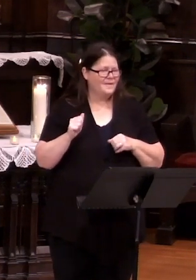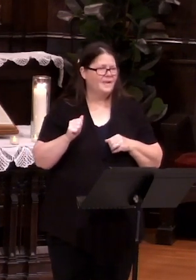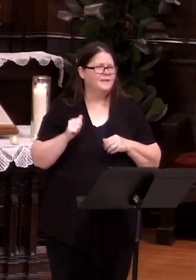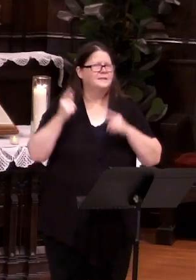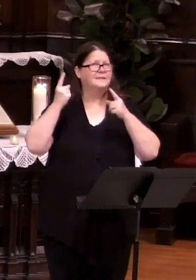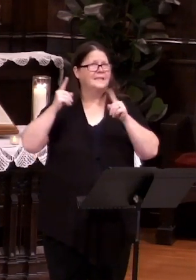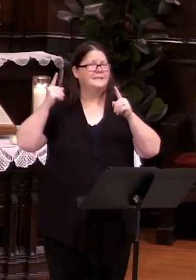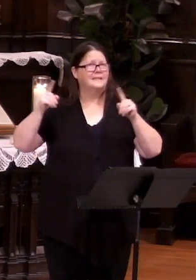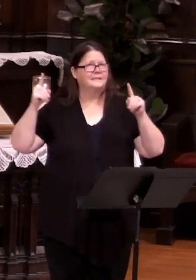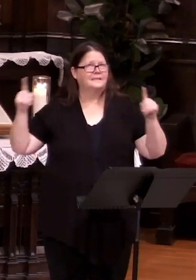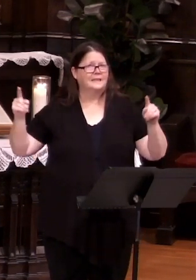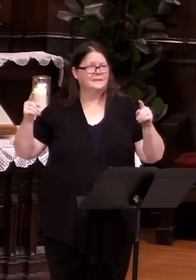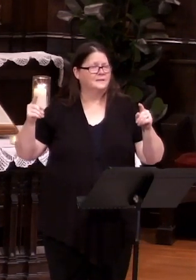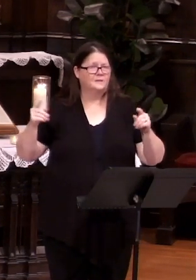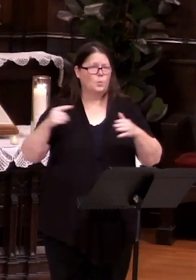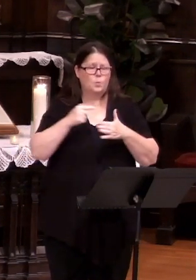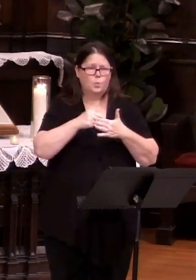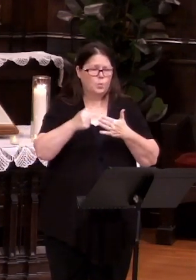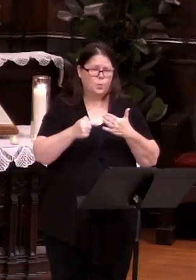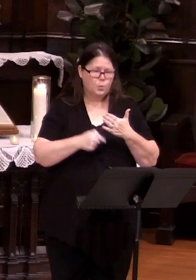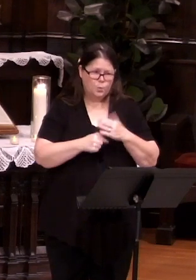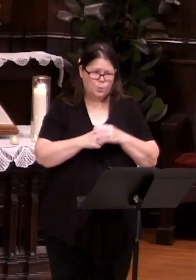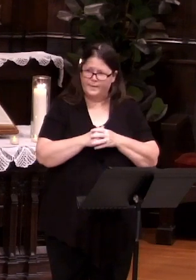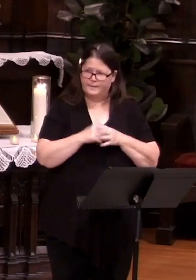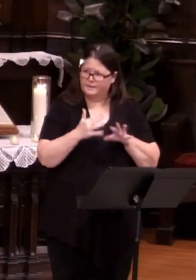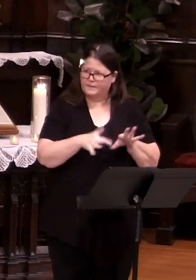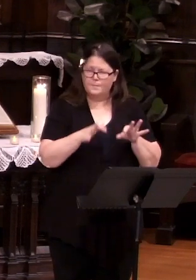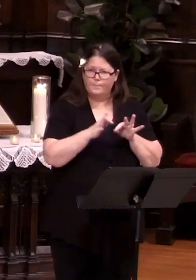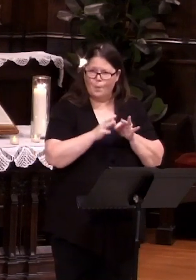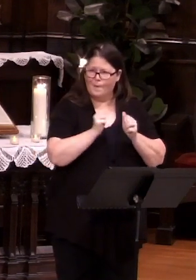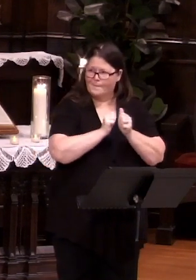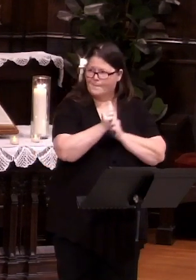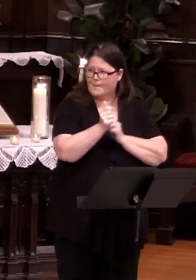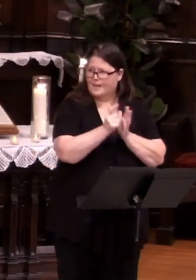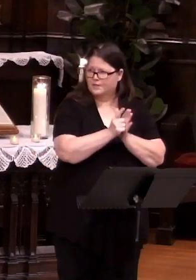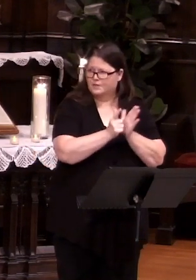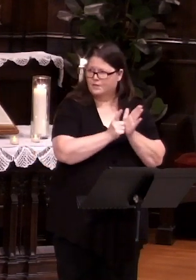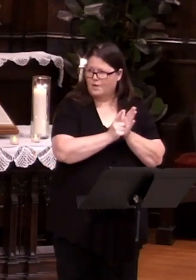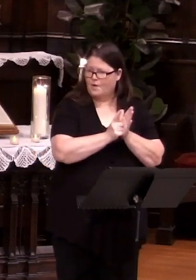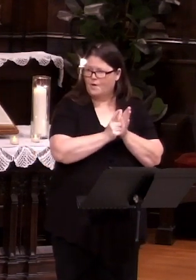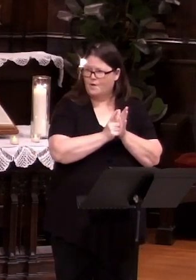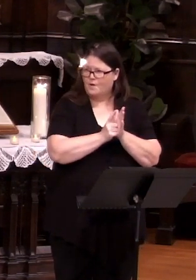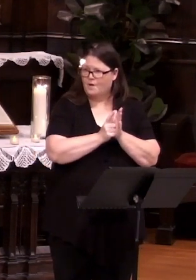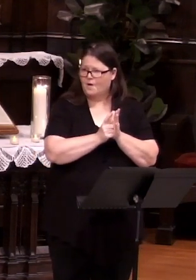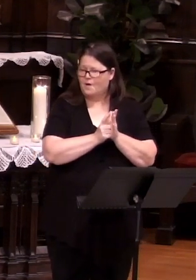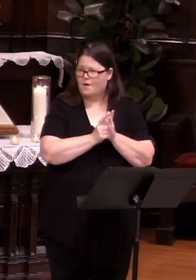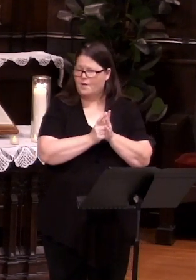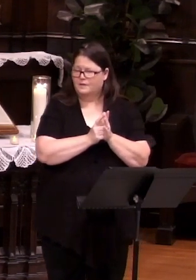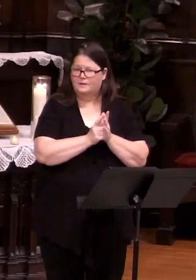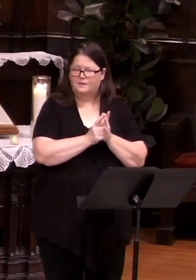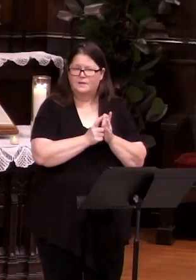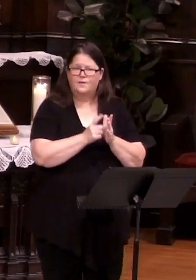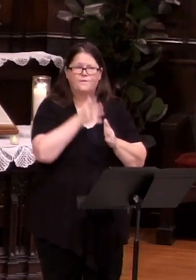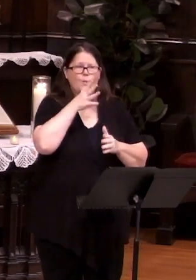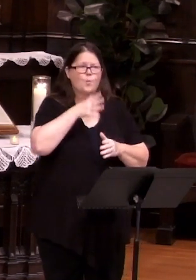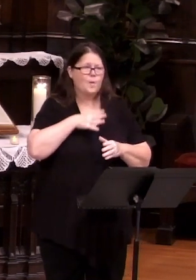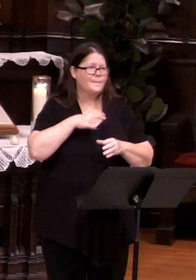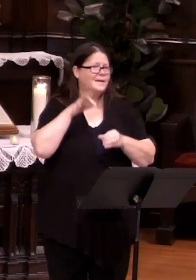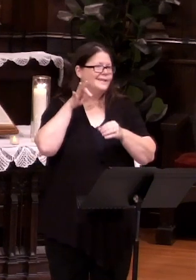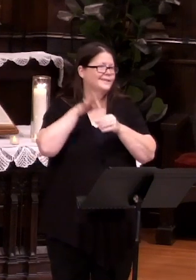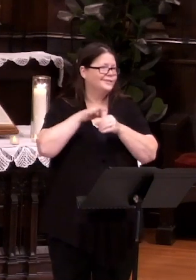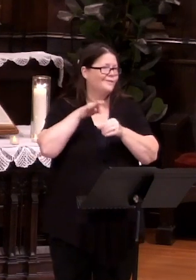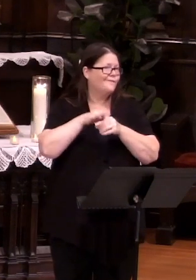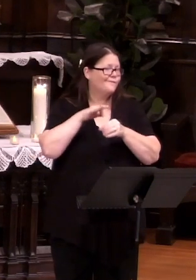accomplishments. She was instrumental in passing a law that gave women the right to vote in Argentina